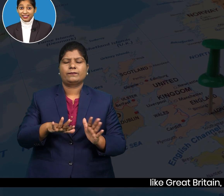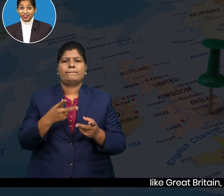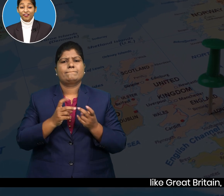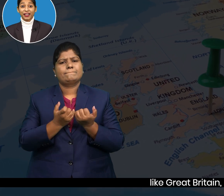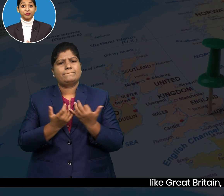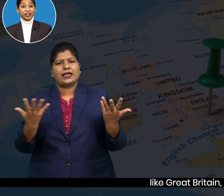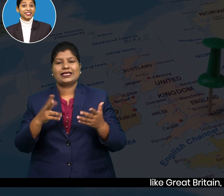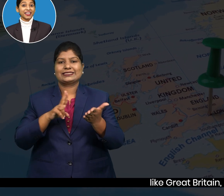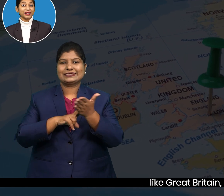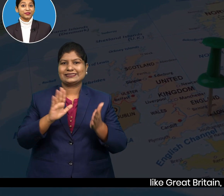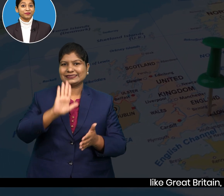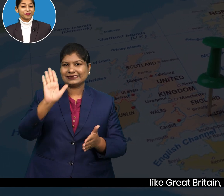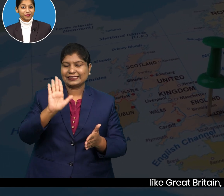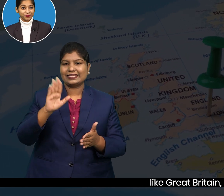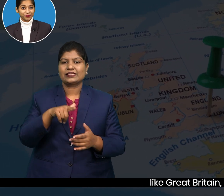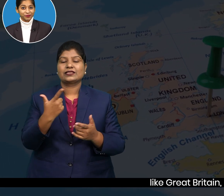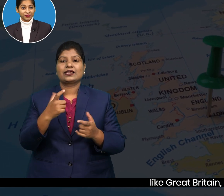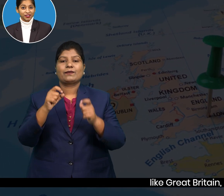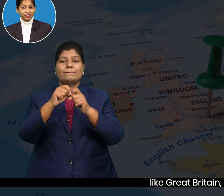like Great Britain,